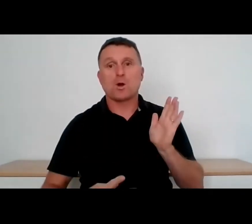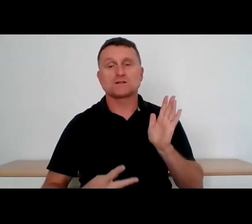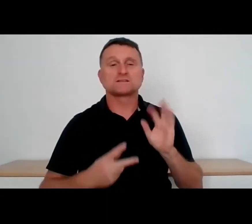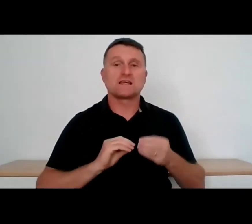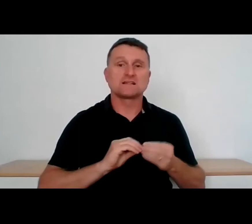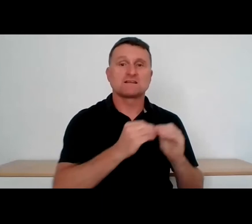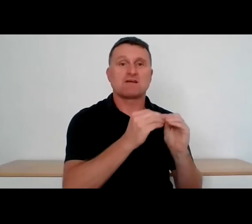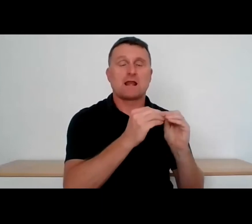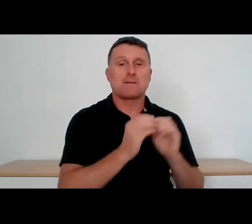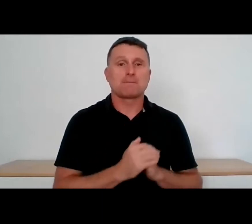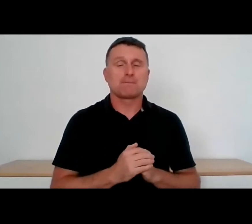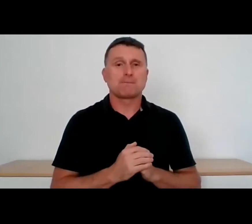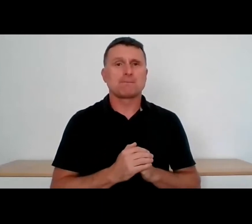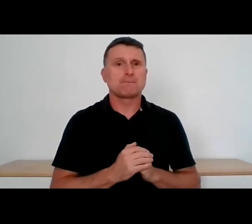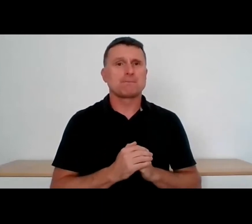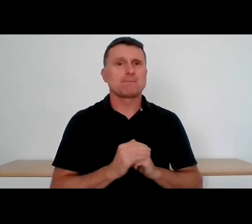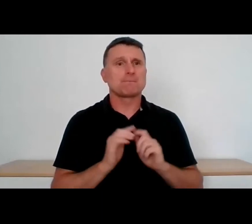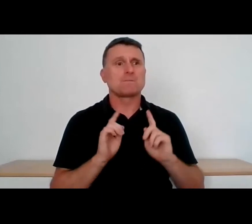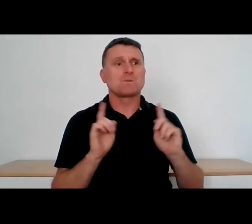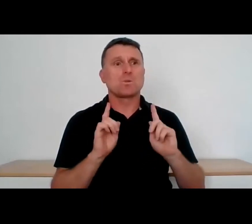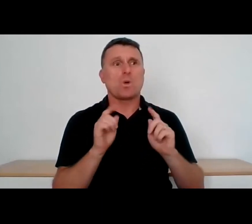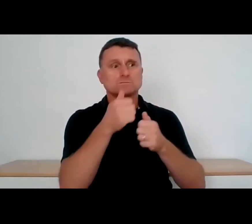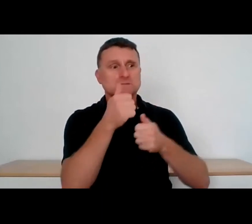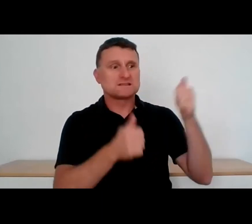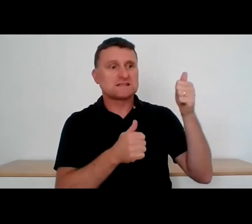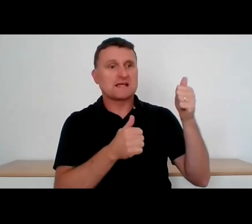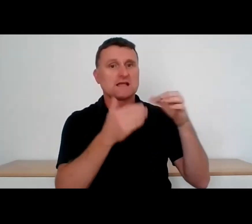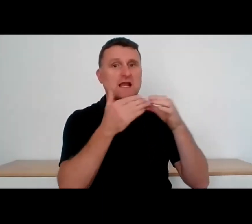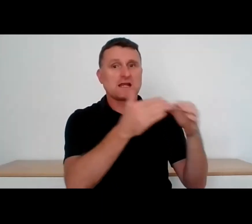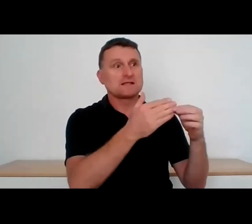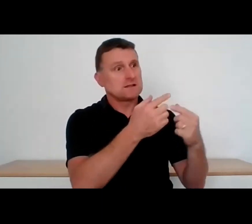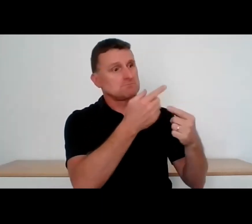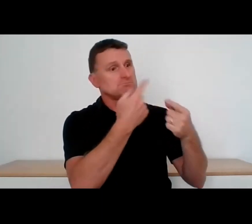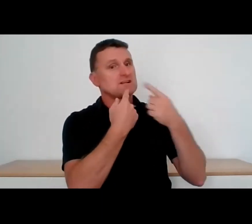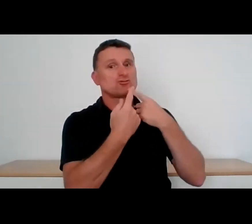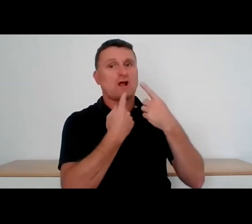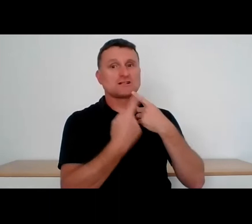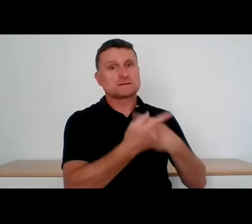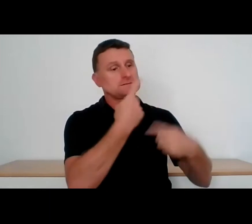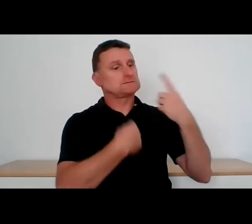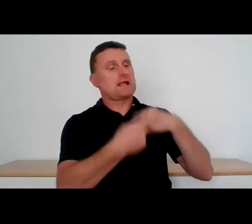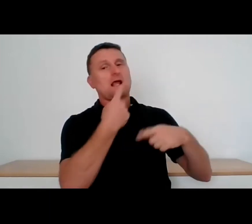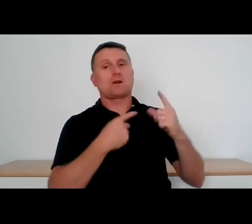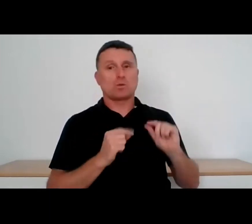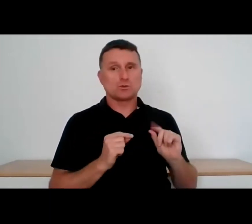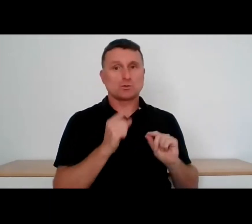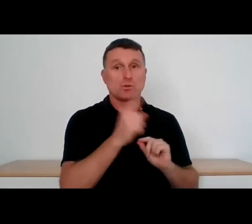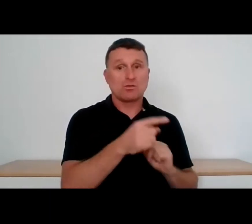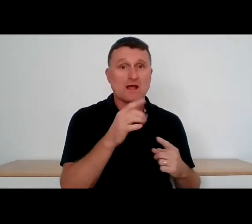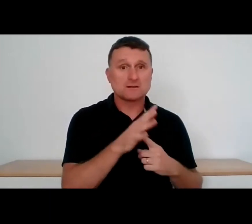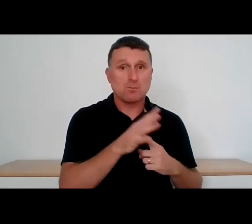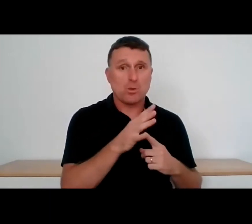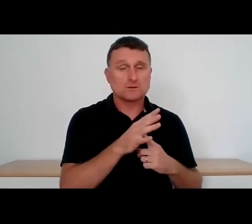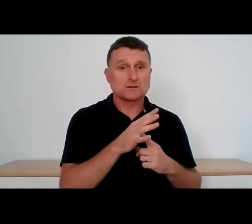The mandate you have from your senior leadership and your board is key. Do you have total